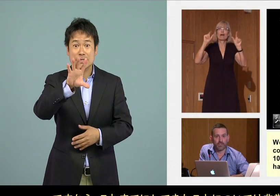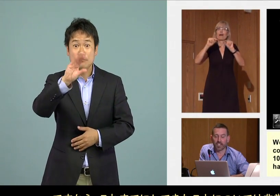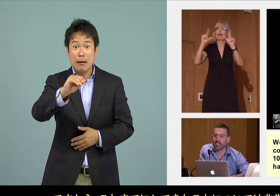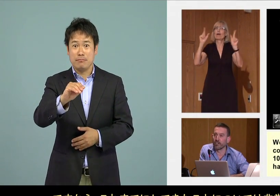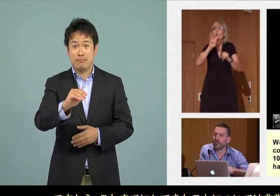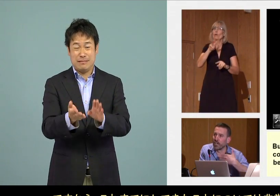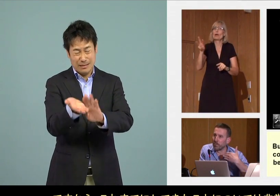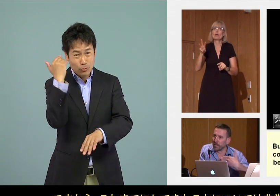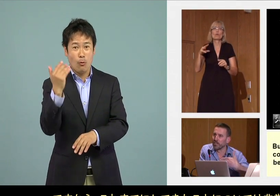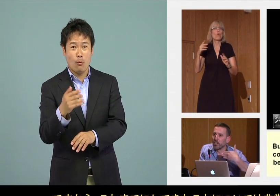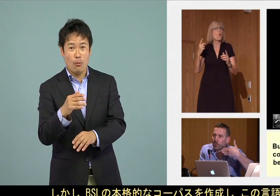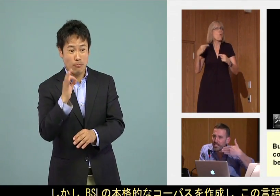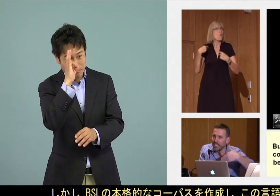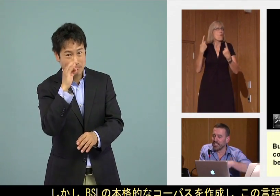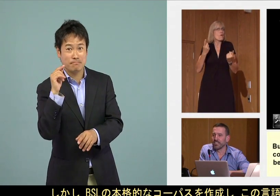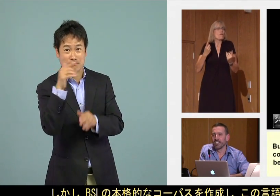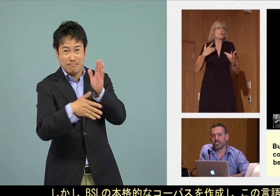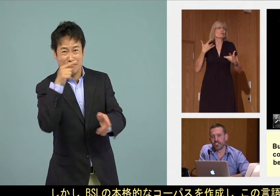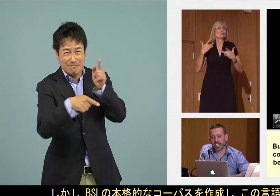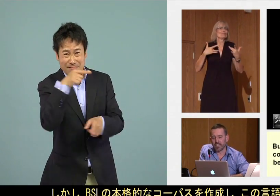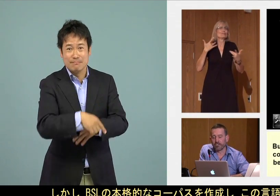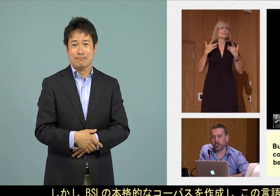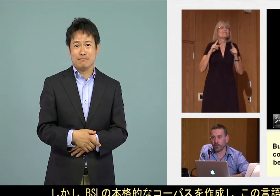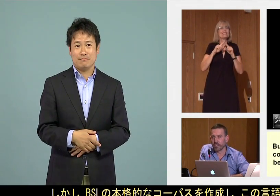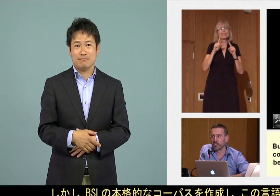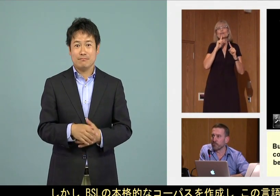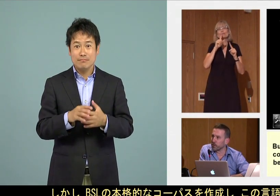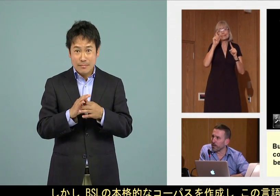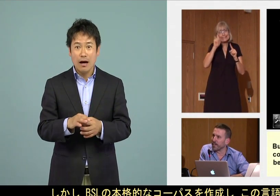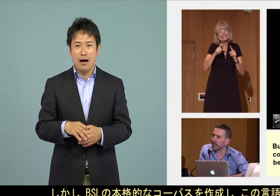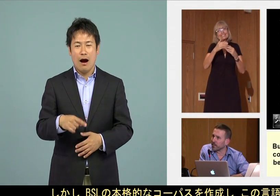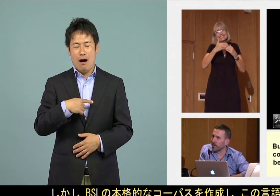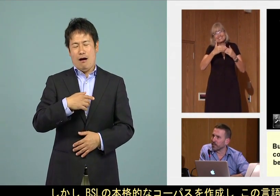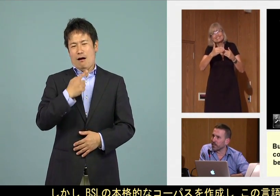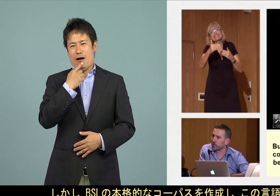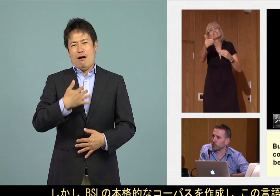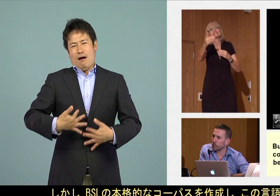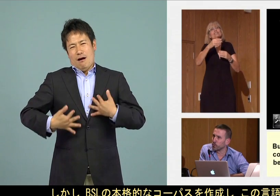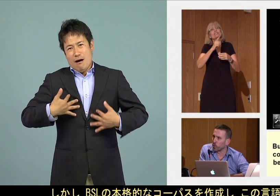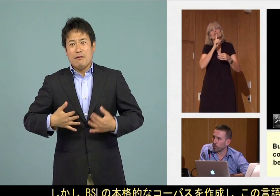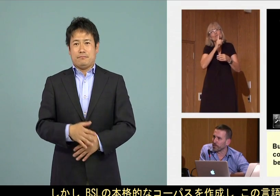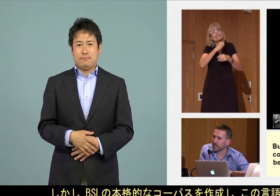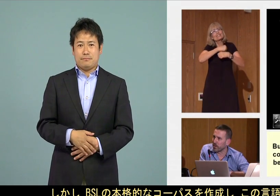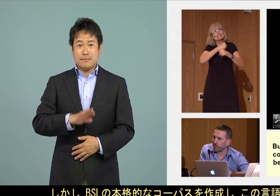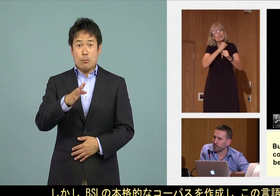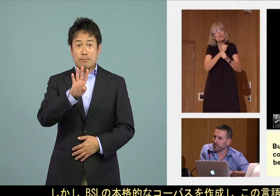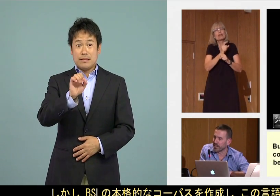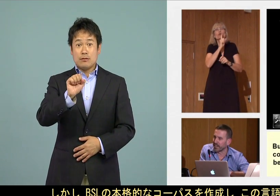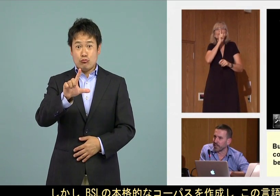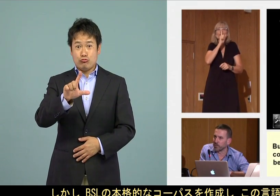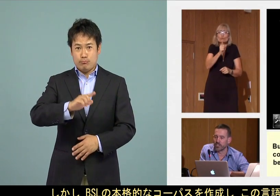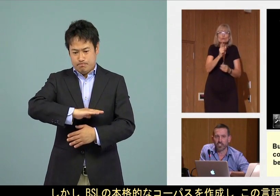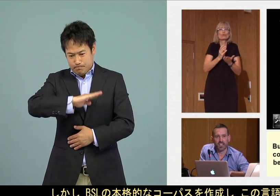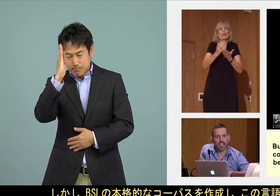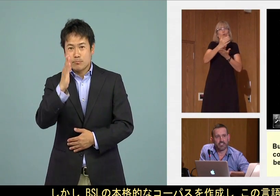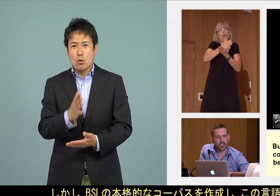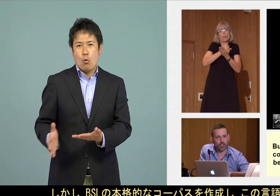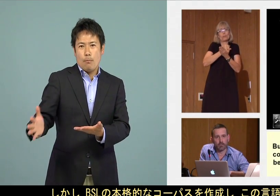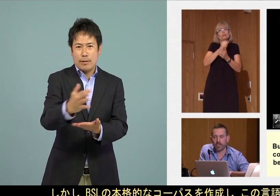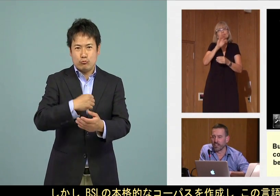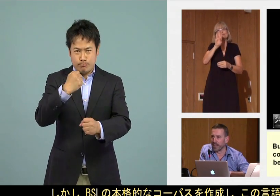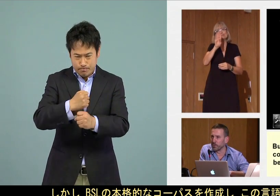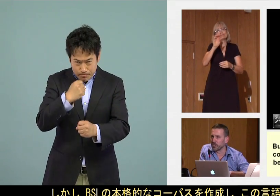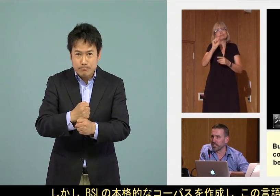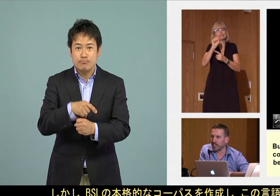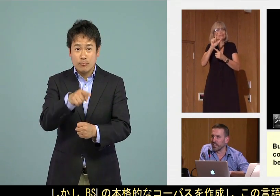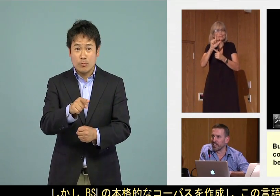with what we've done so far, but we need to take it further to create a true corpus of British Sign Language and to